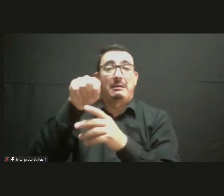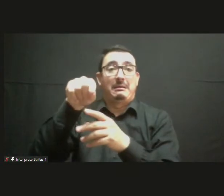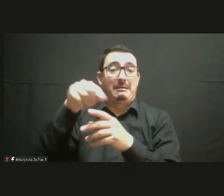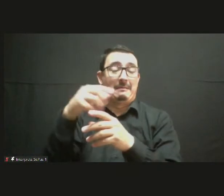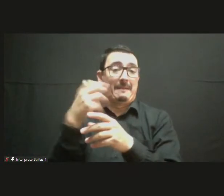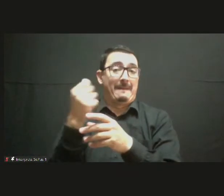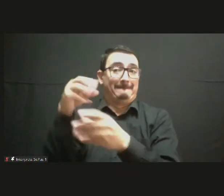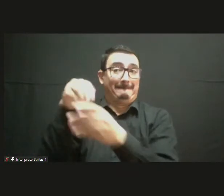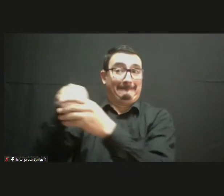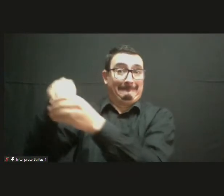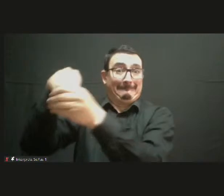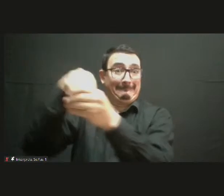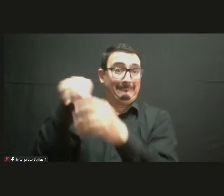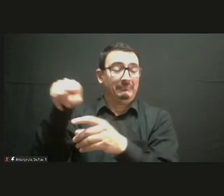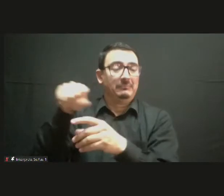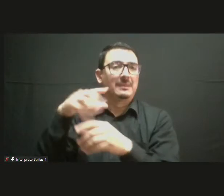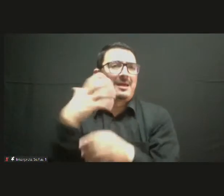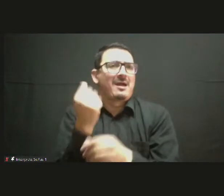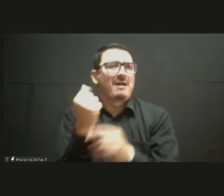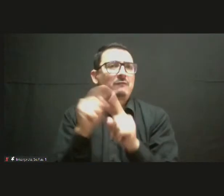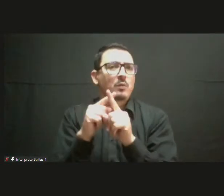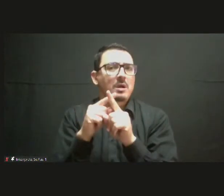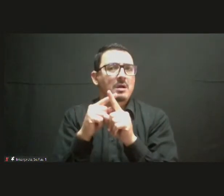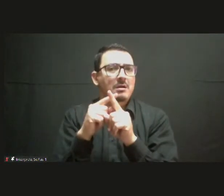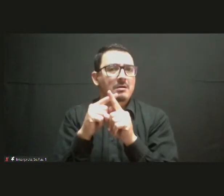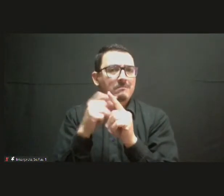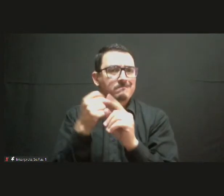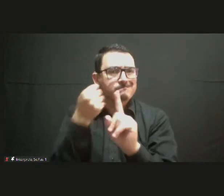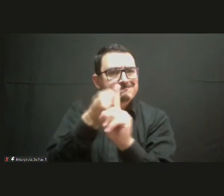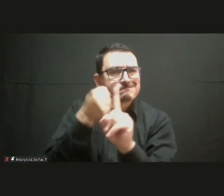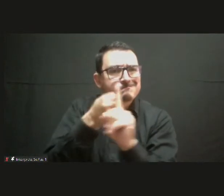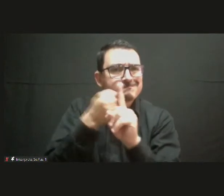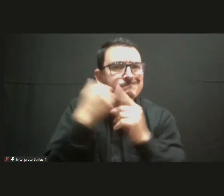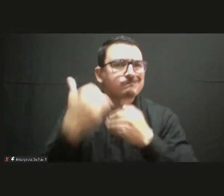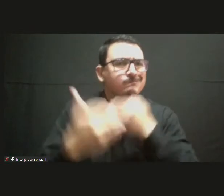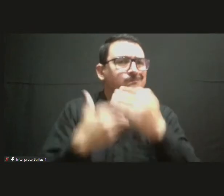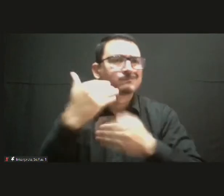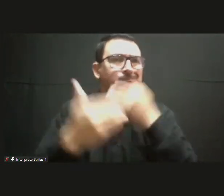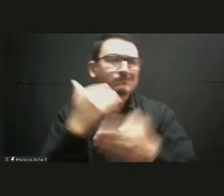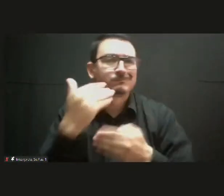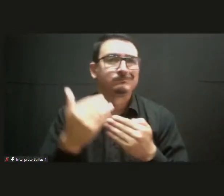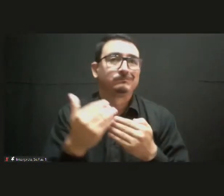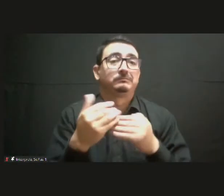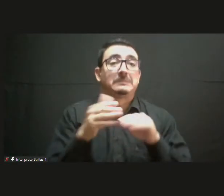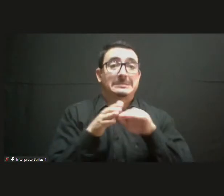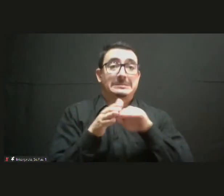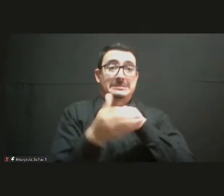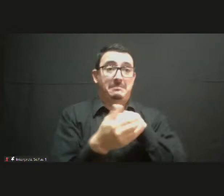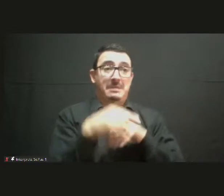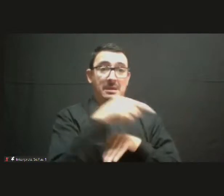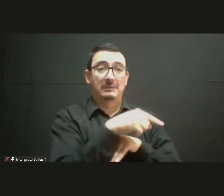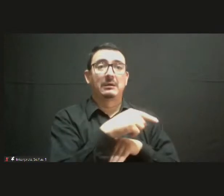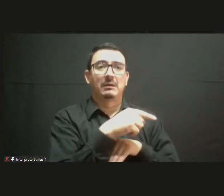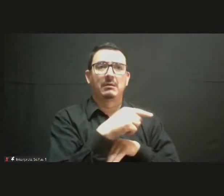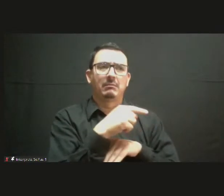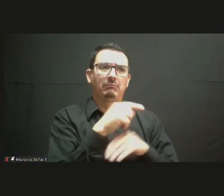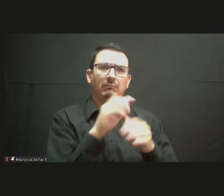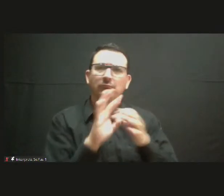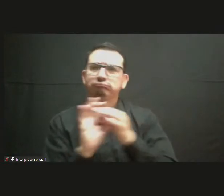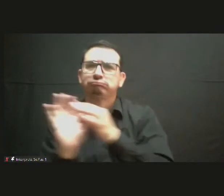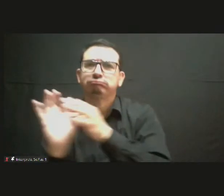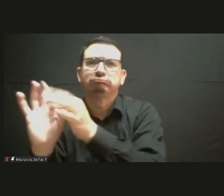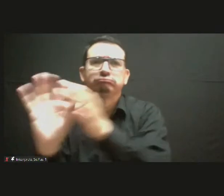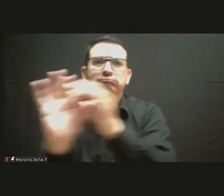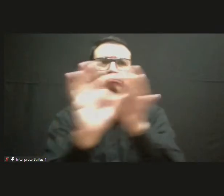capacity in the Caribbean for tourism recovery. The University of the West Indies